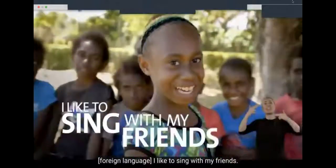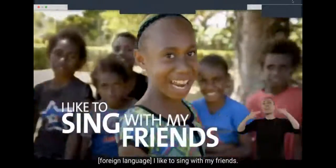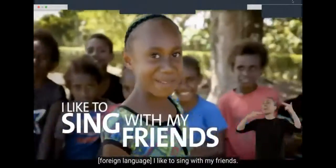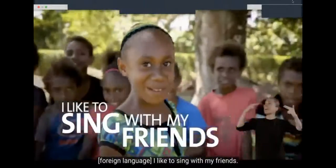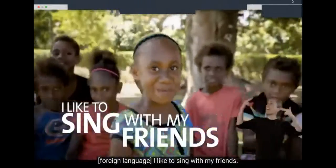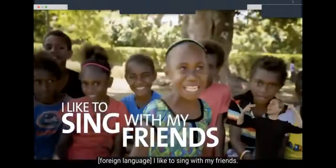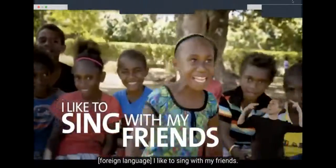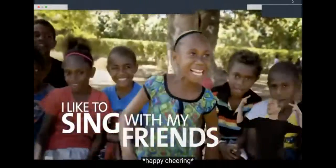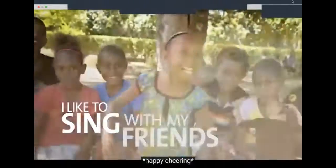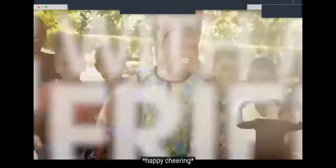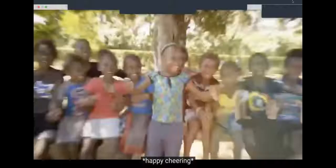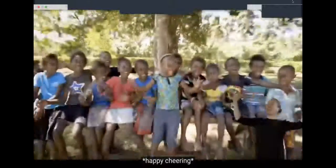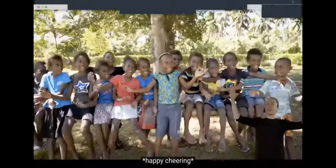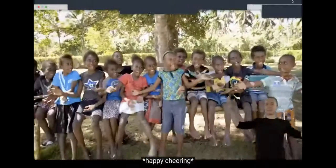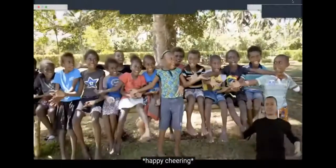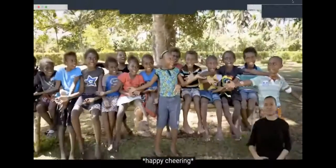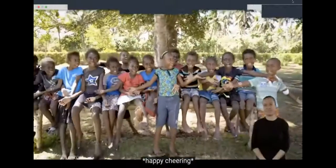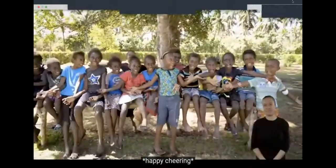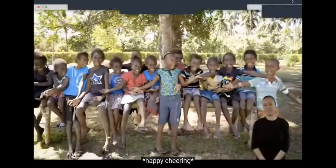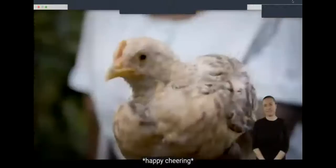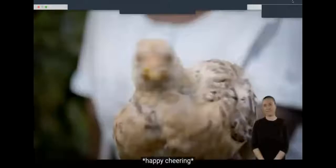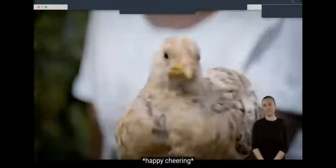all friend on me.